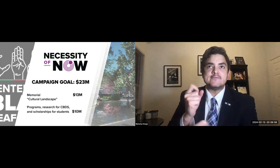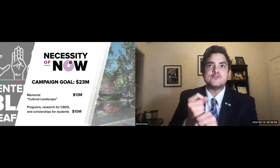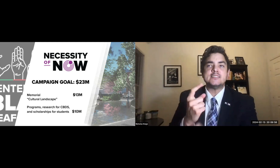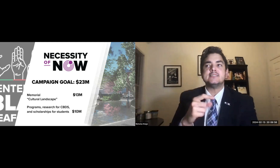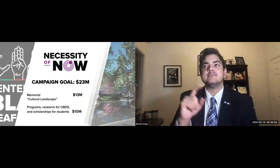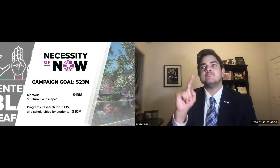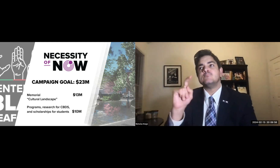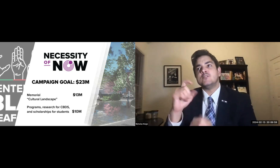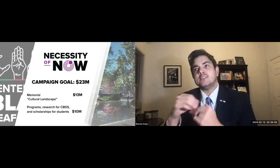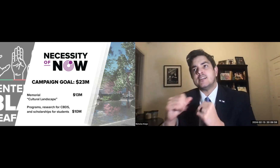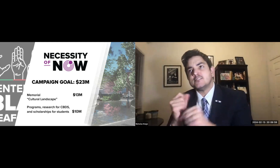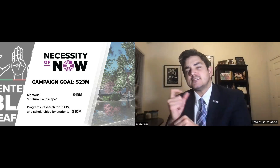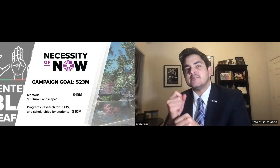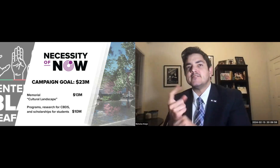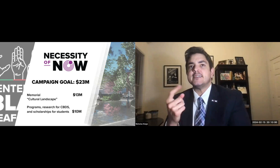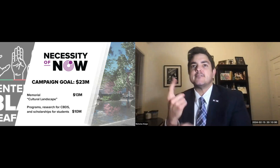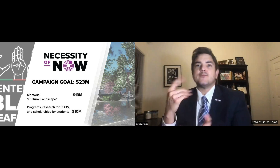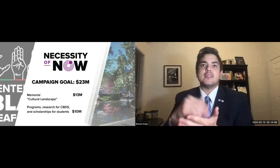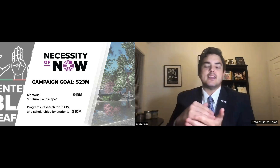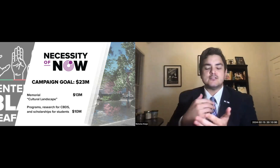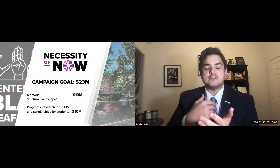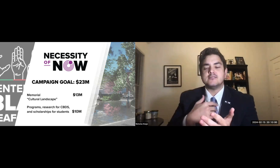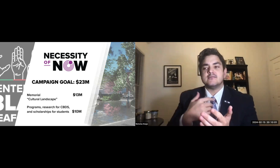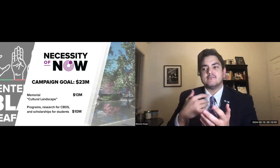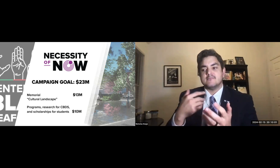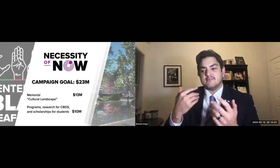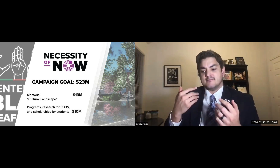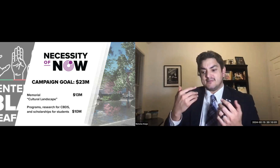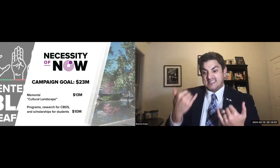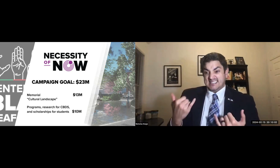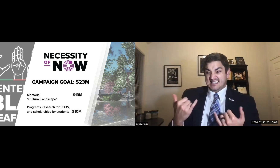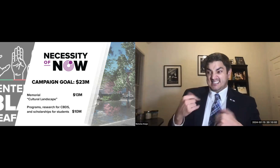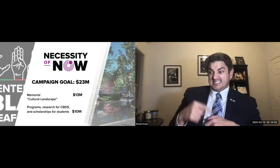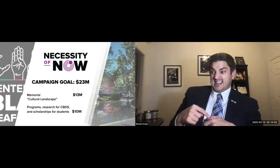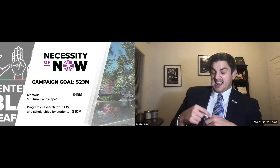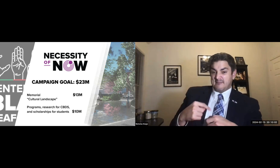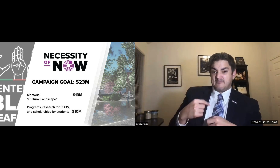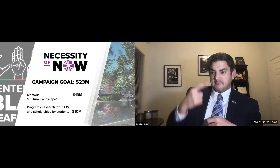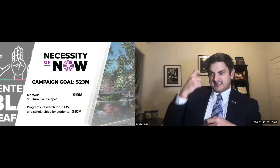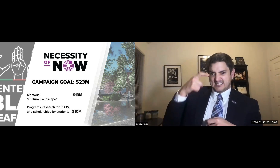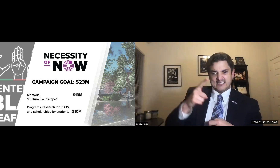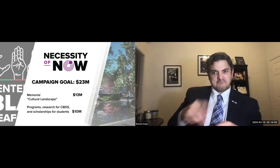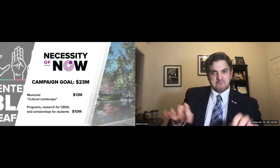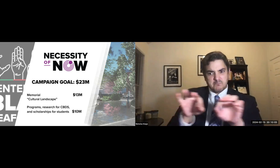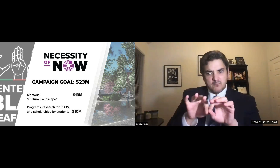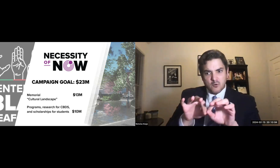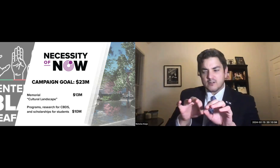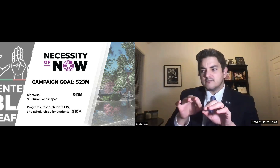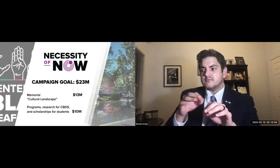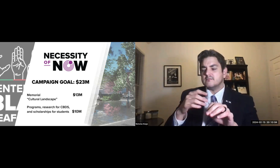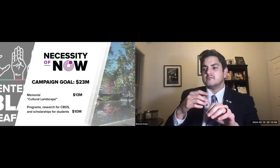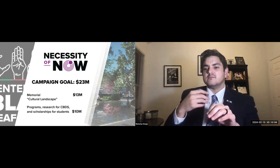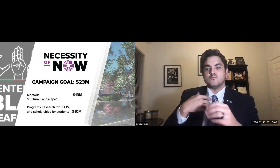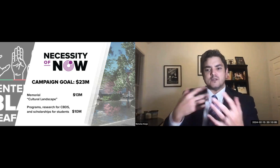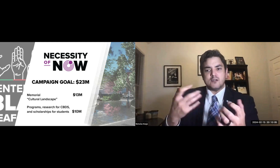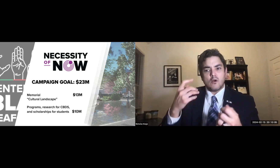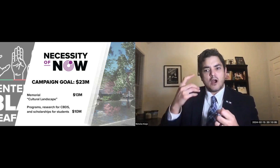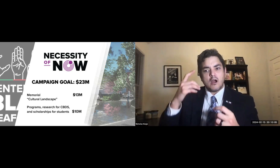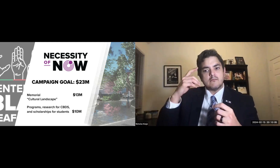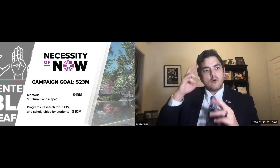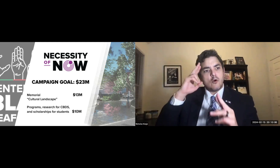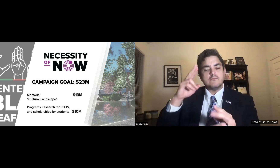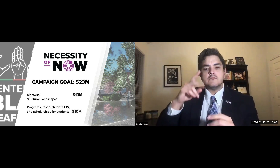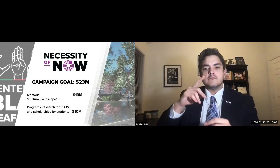For some people, they think, well, maybe if I give $100 a year or whatever amount that you can give,